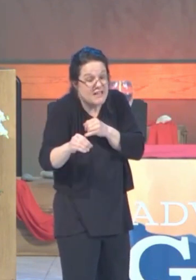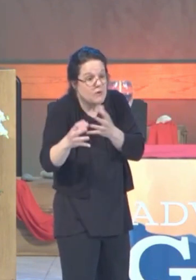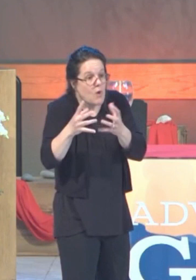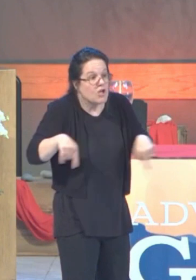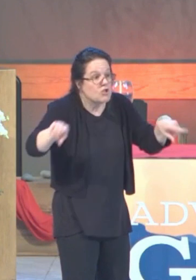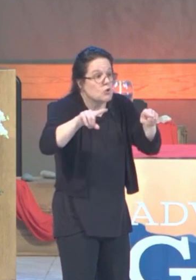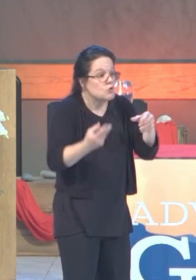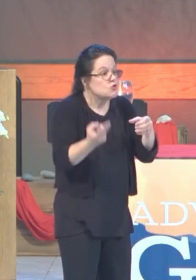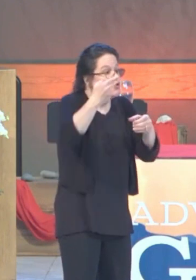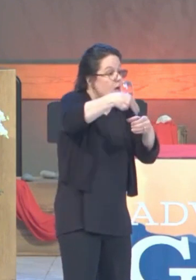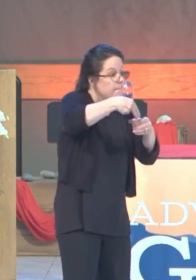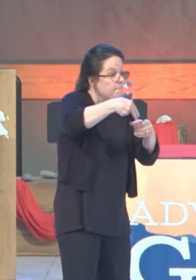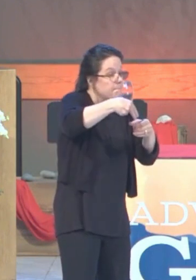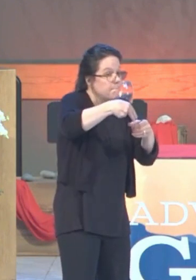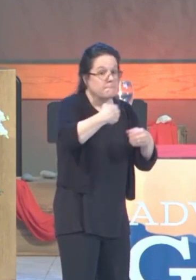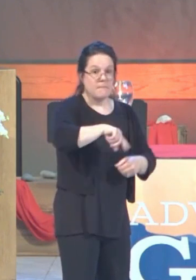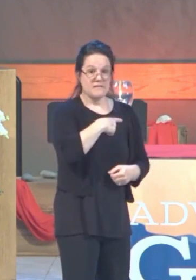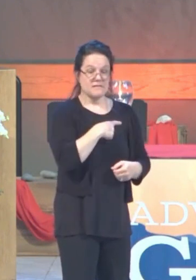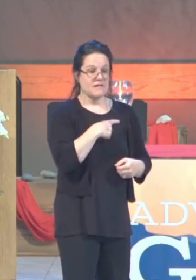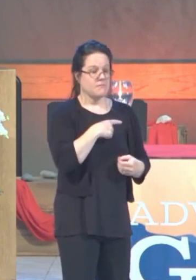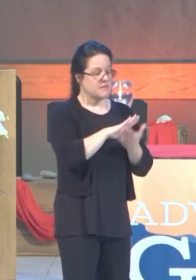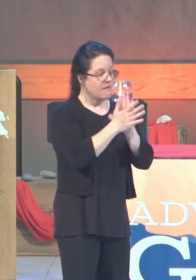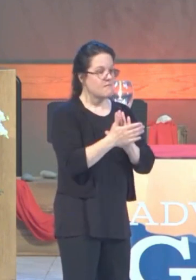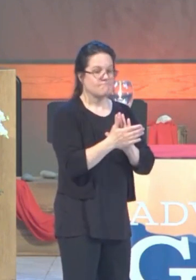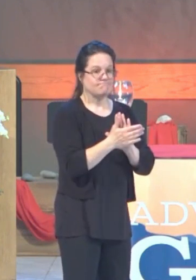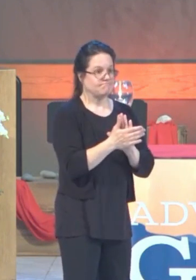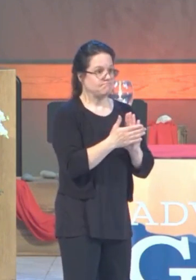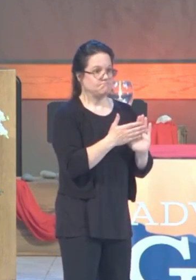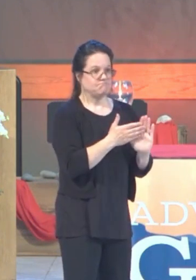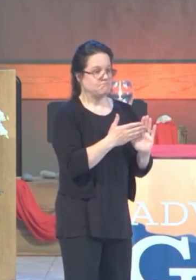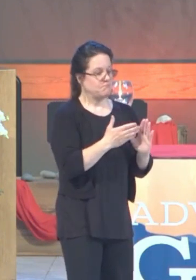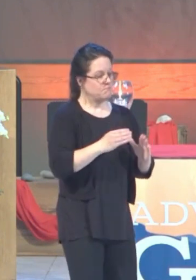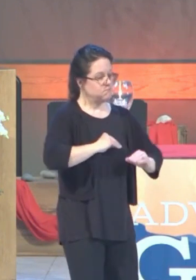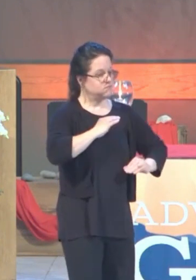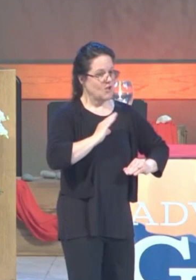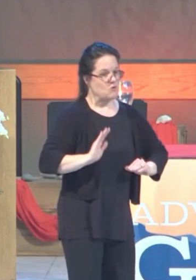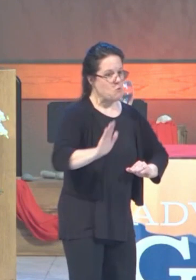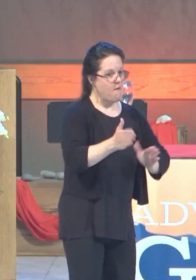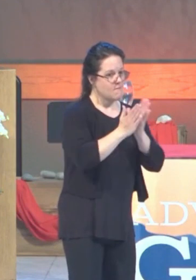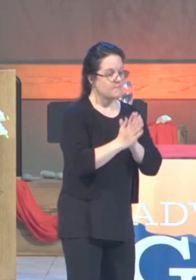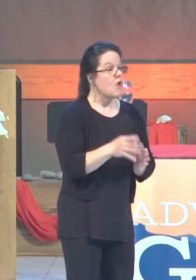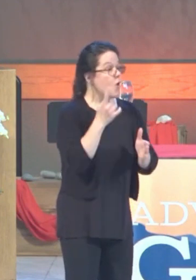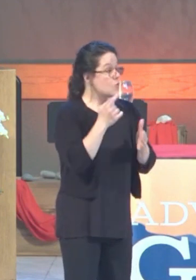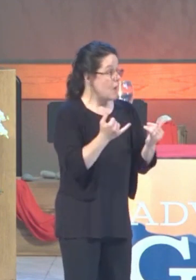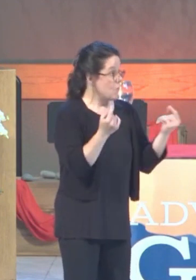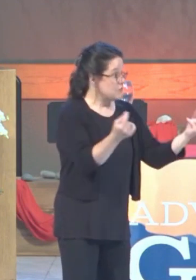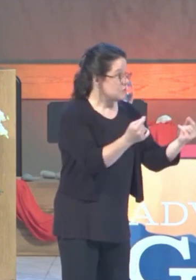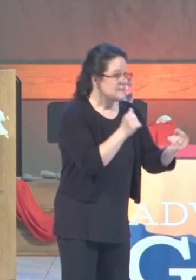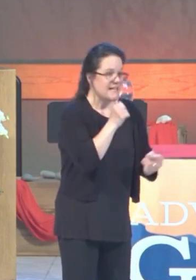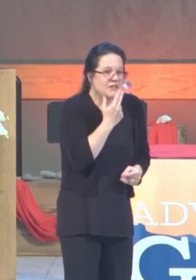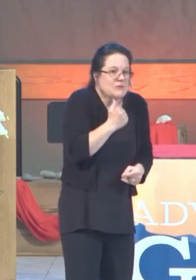you to jump in and embody your amen. And really, if you attend this Mass at